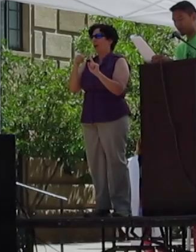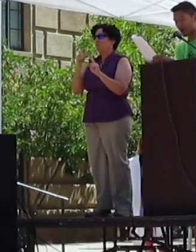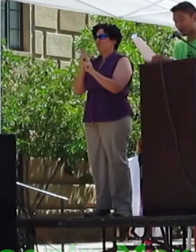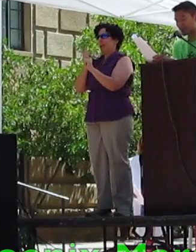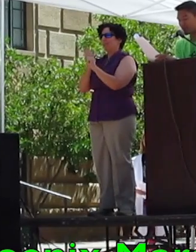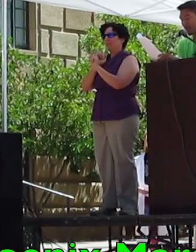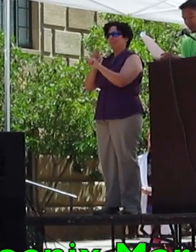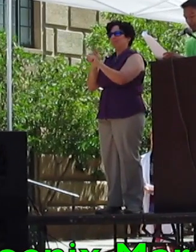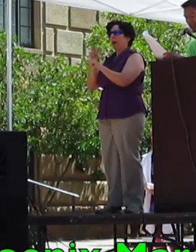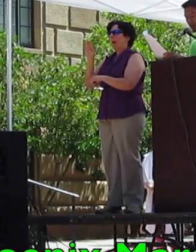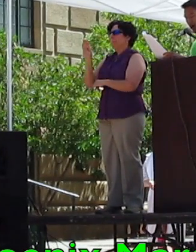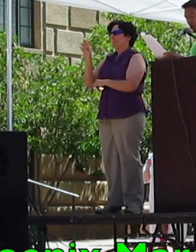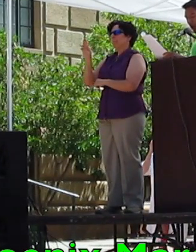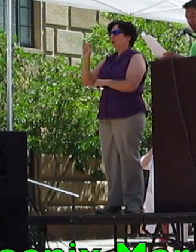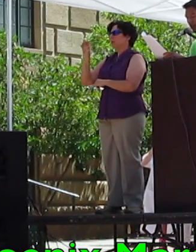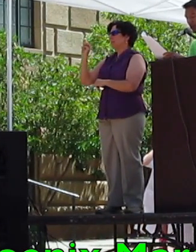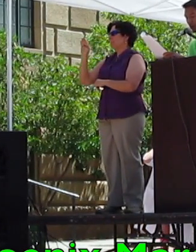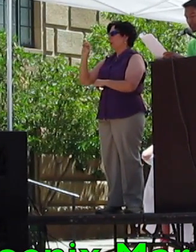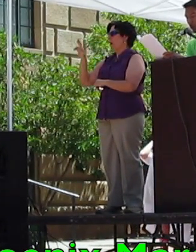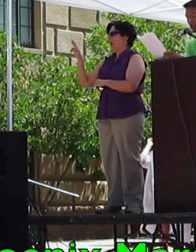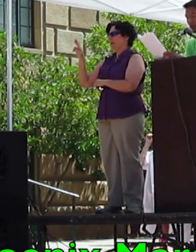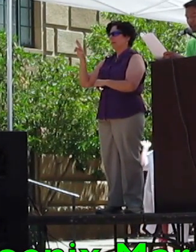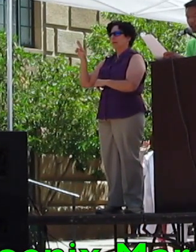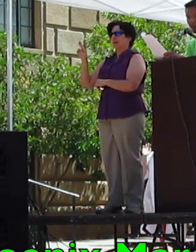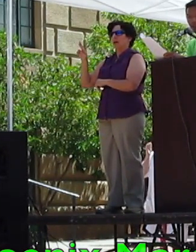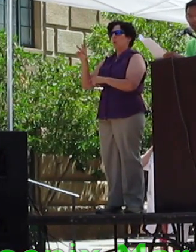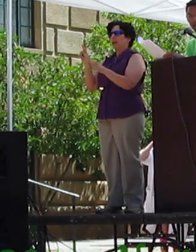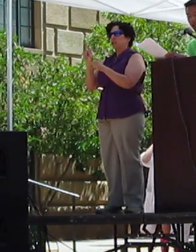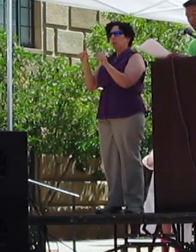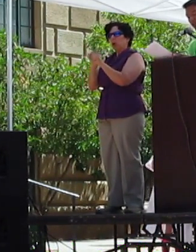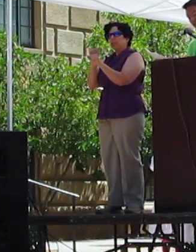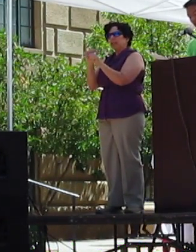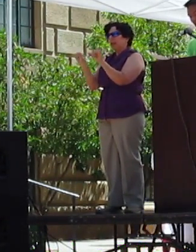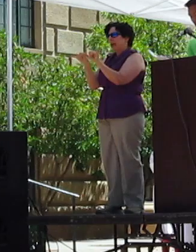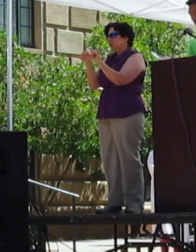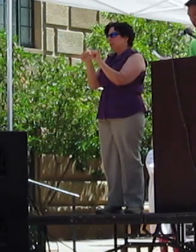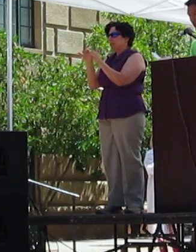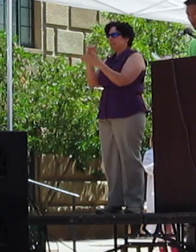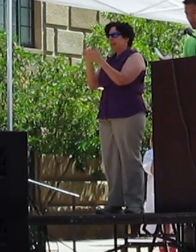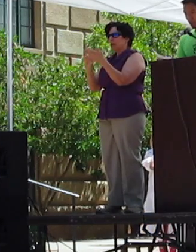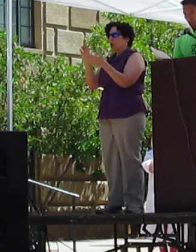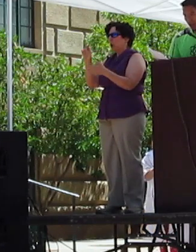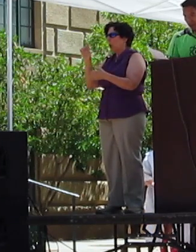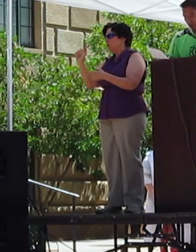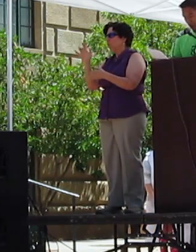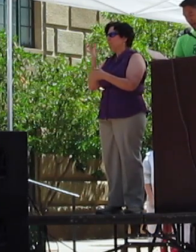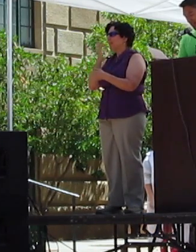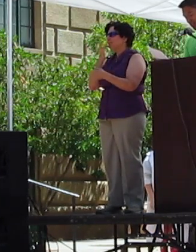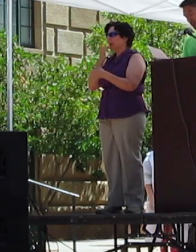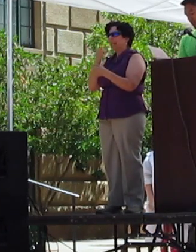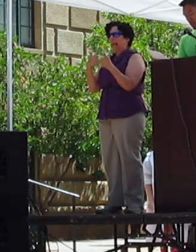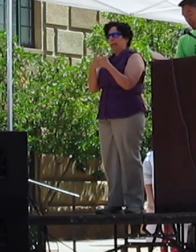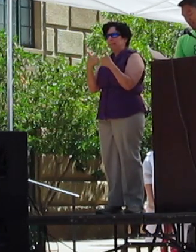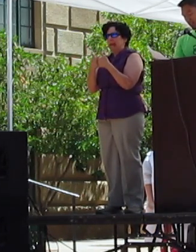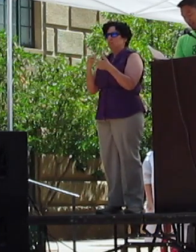At Burton Barr's Makerspace Mach 1, where she works with engineering and design, codes her favorite games, and programs